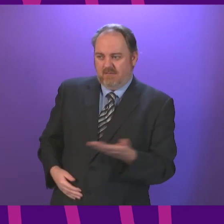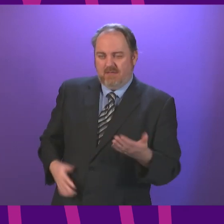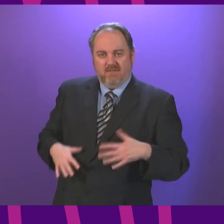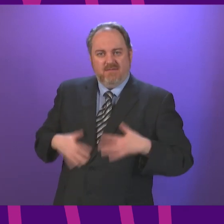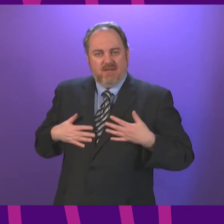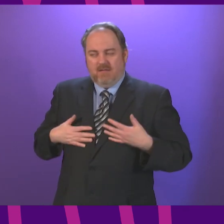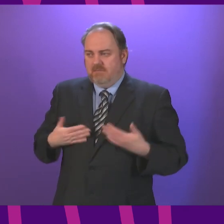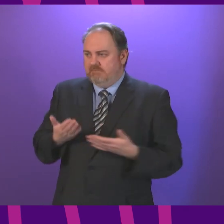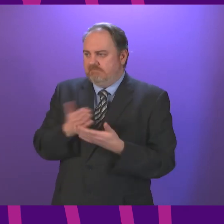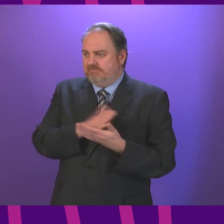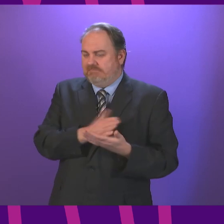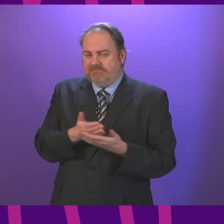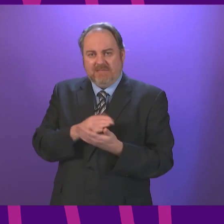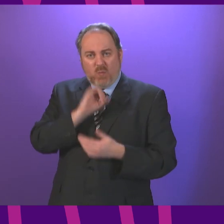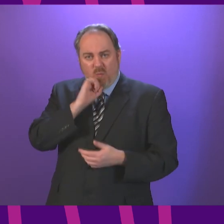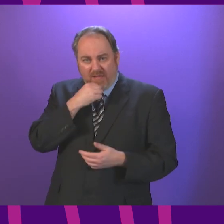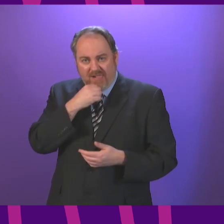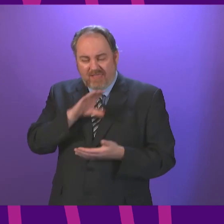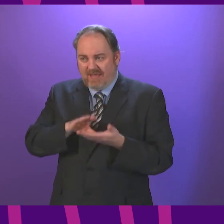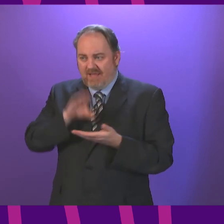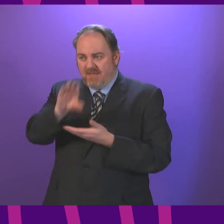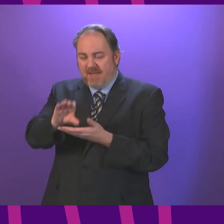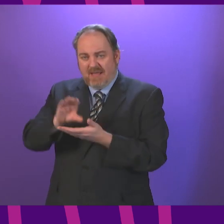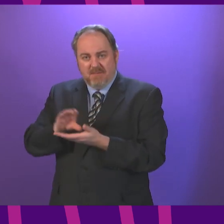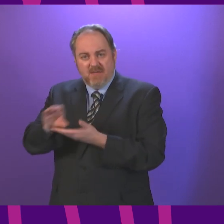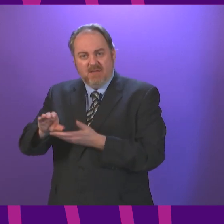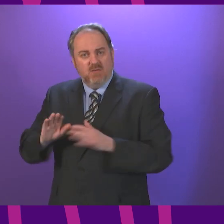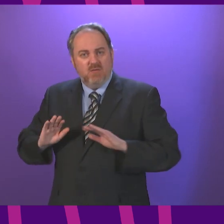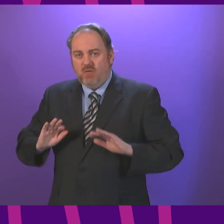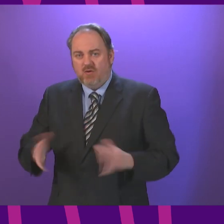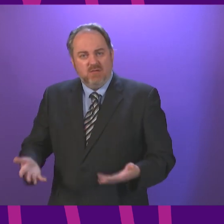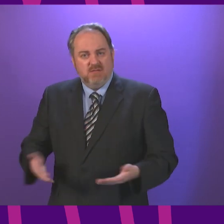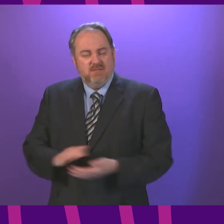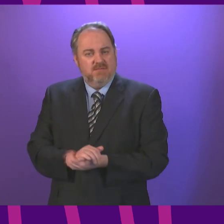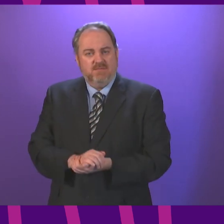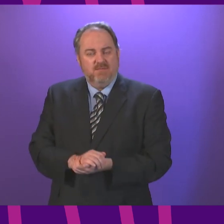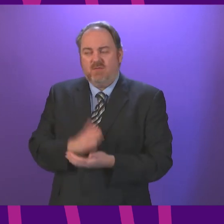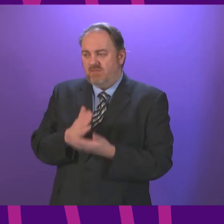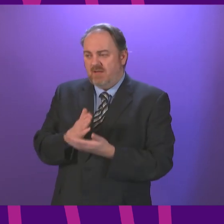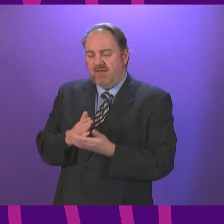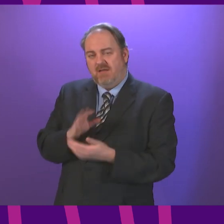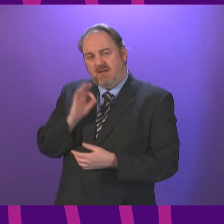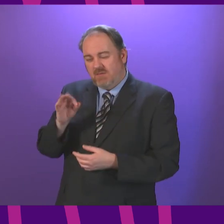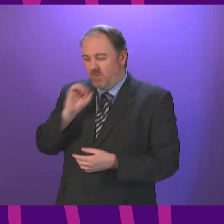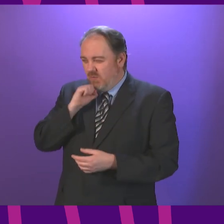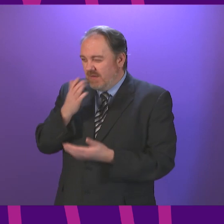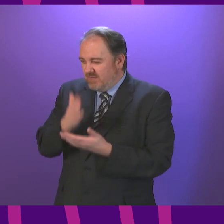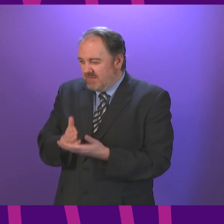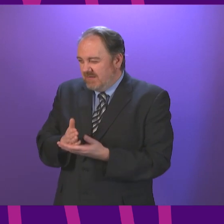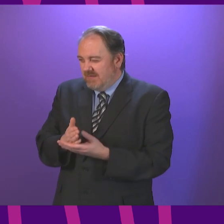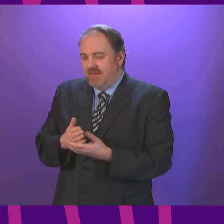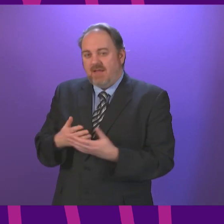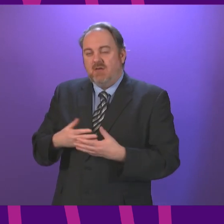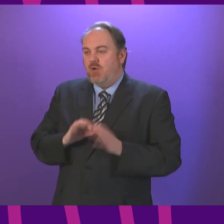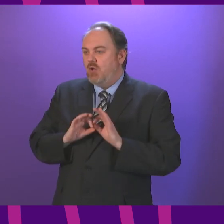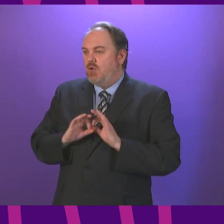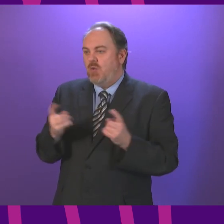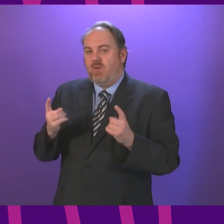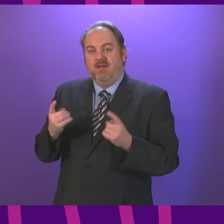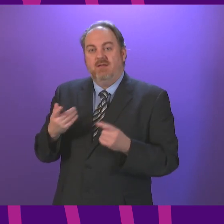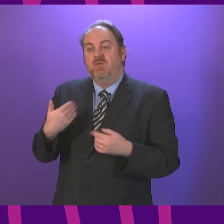are left wondering if they will now, in fact, get the grants to which they are entitled. So will the First Minister guarantee that no one